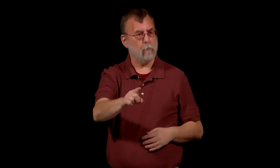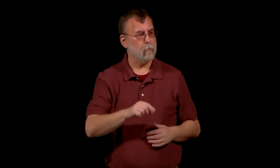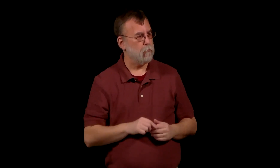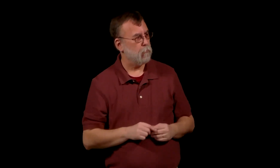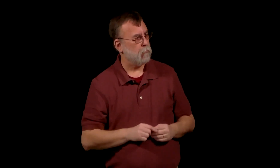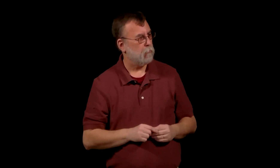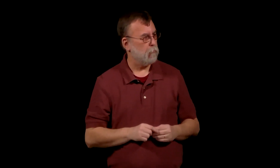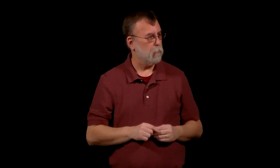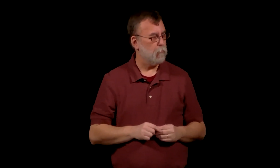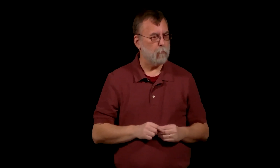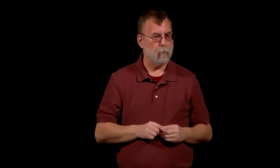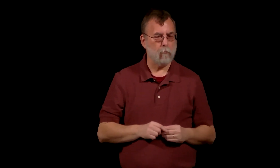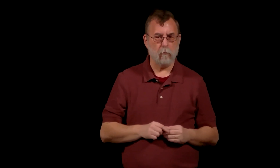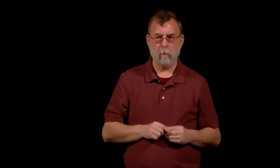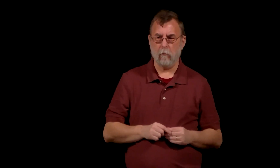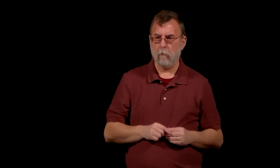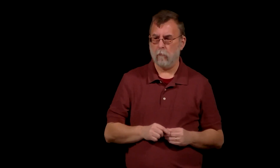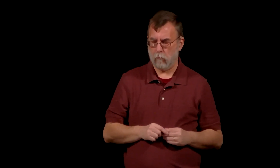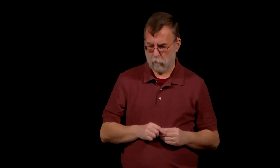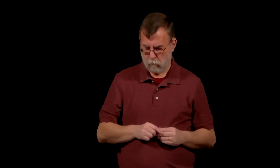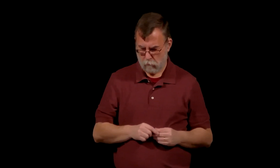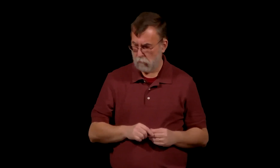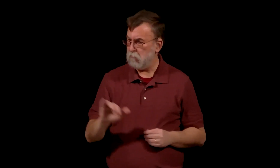freely. God's love through each of us.